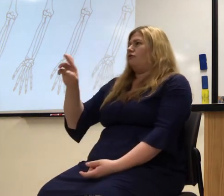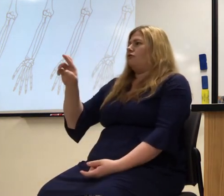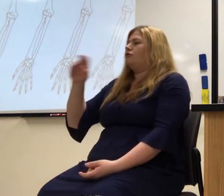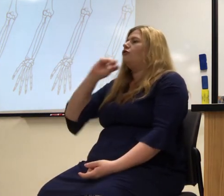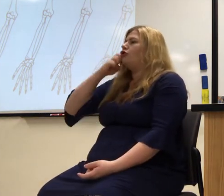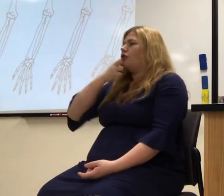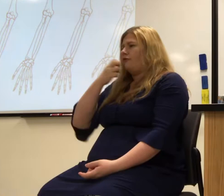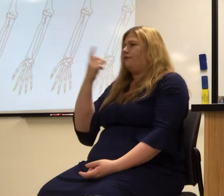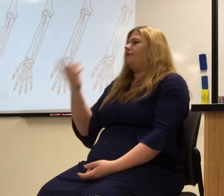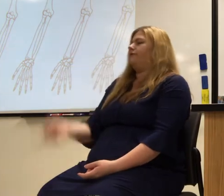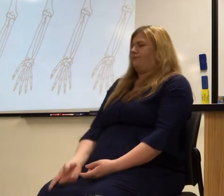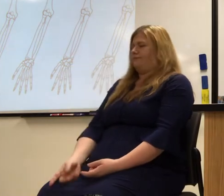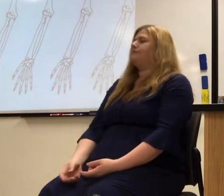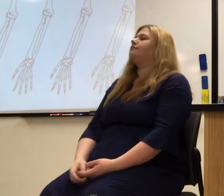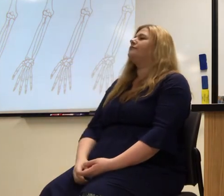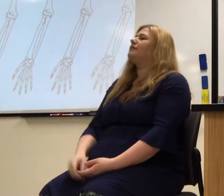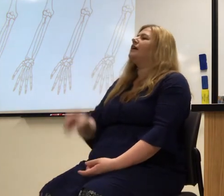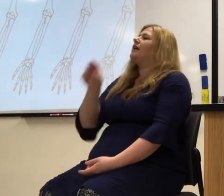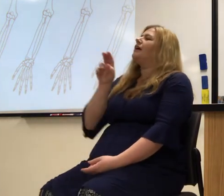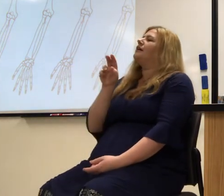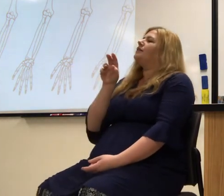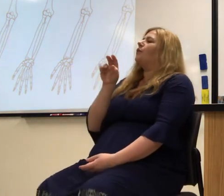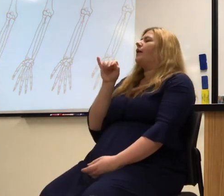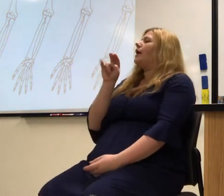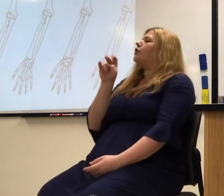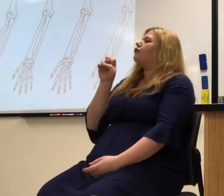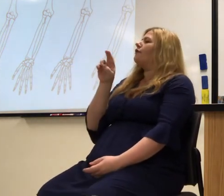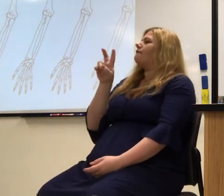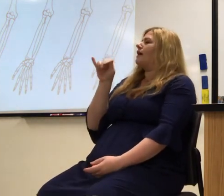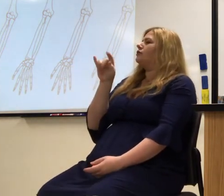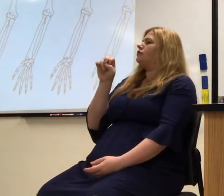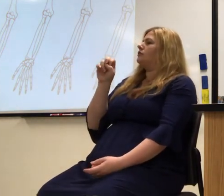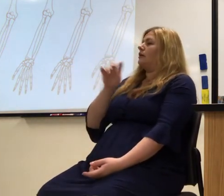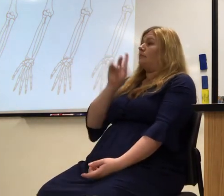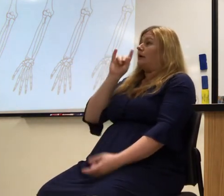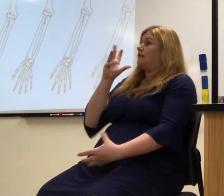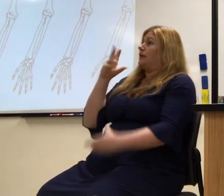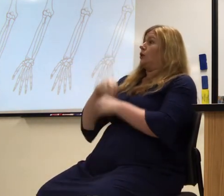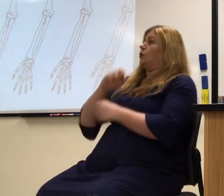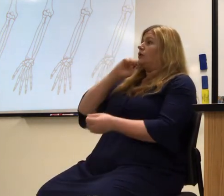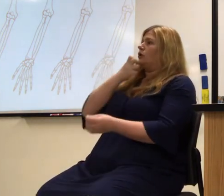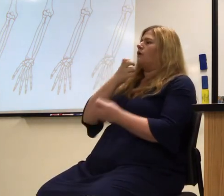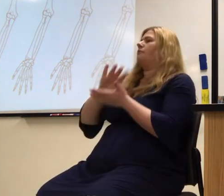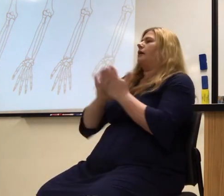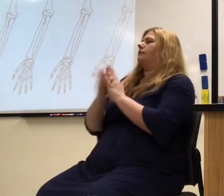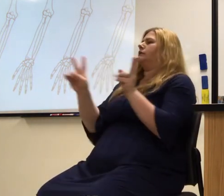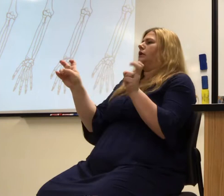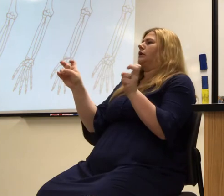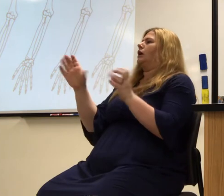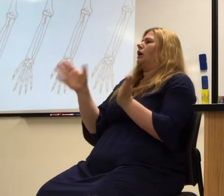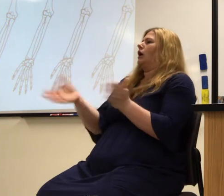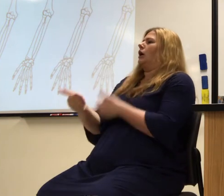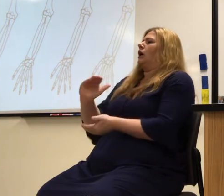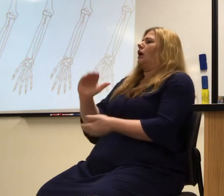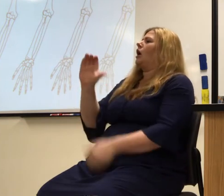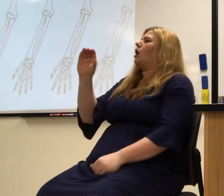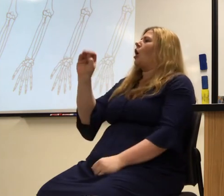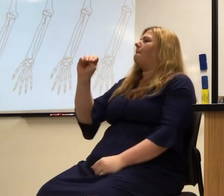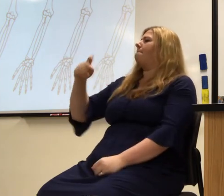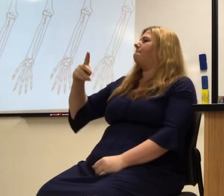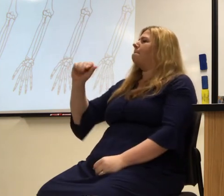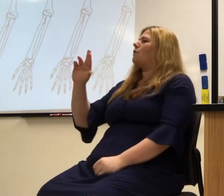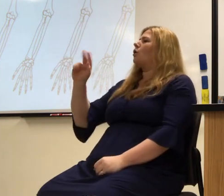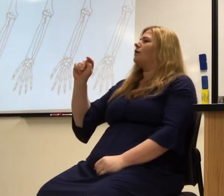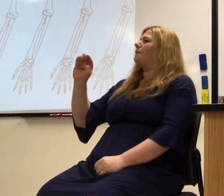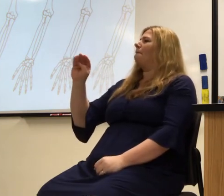on our nerve. So the innervation kind of makes it a compartment. Okay. Now, some of these finger